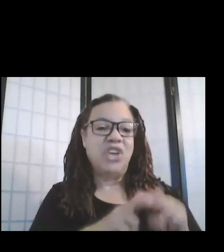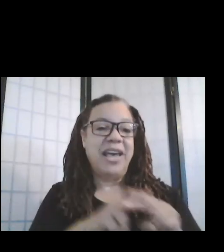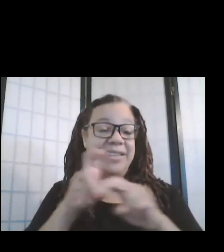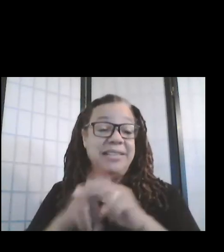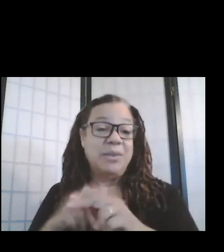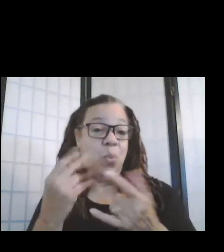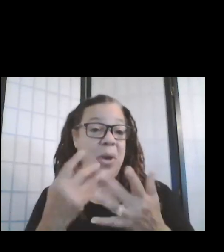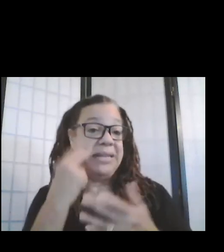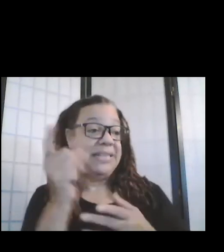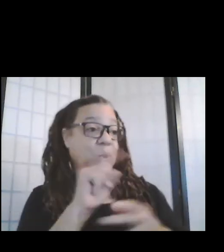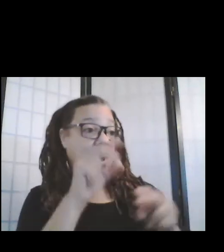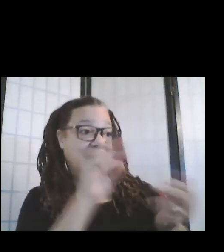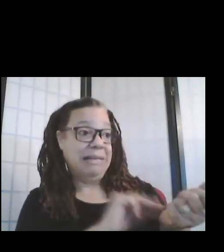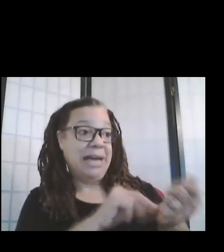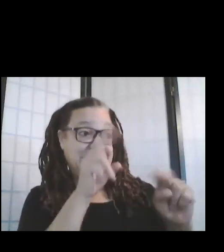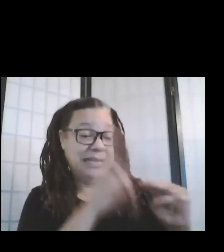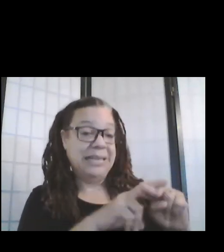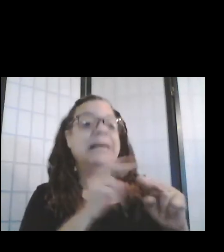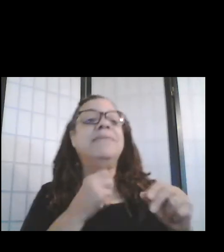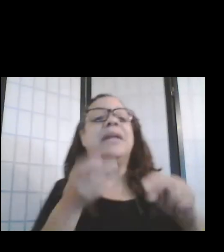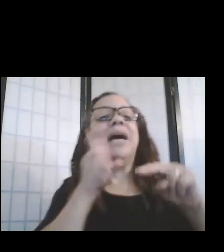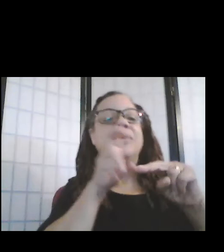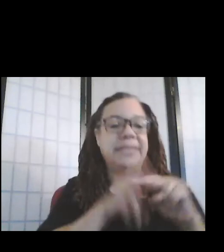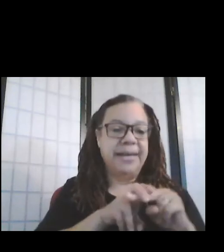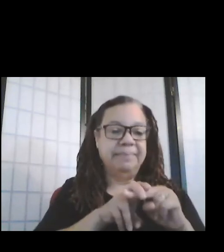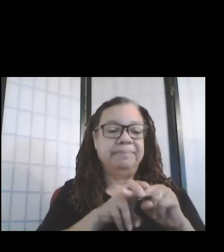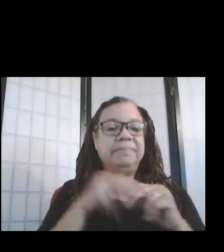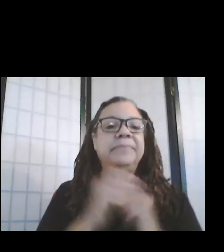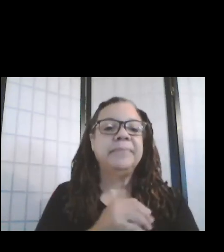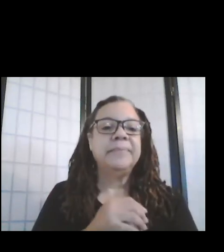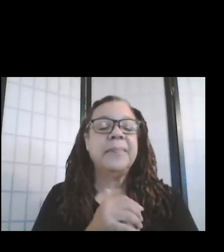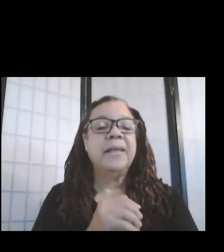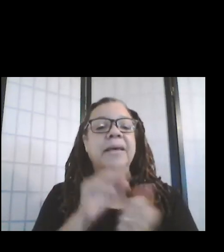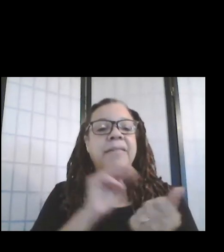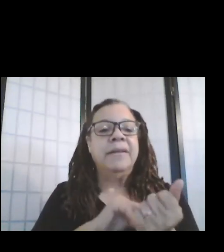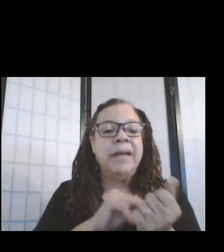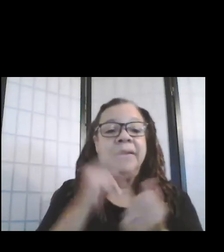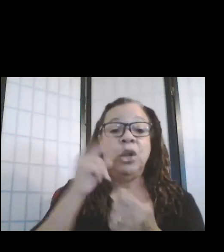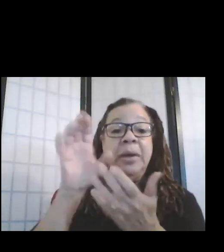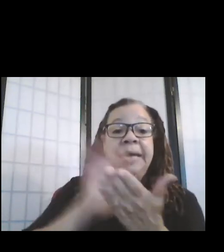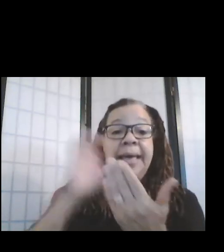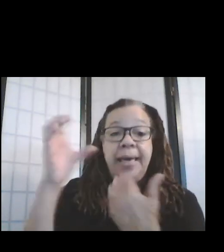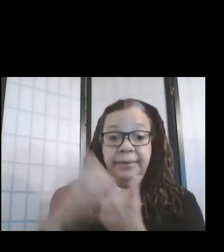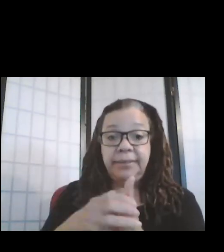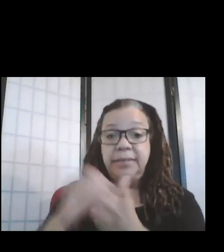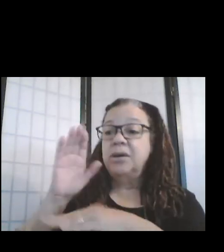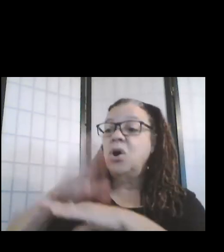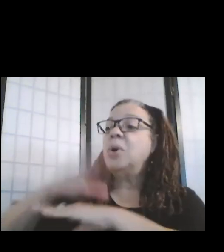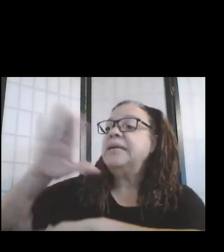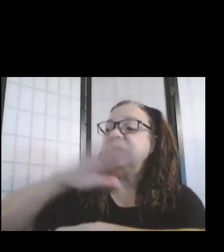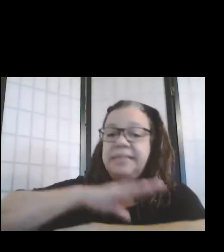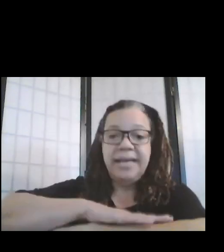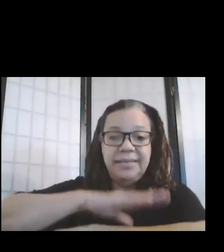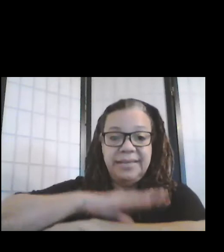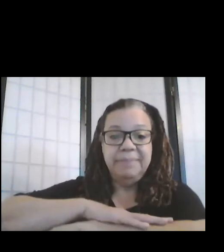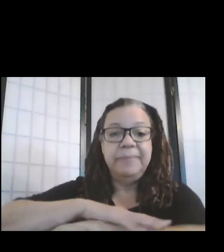sat and then took the other chair. The doctor looked at a daybook calendar on his desk.